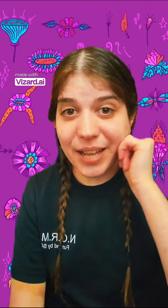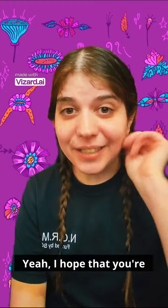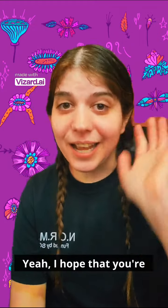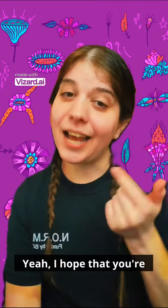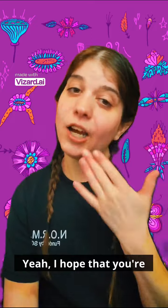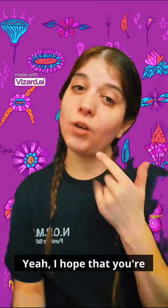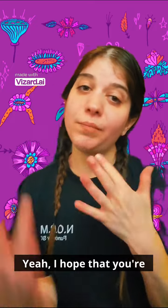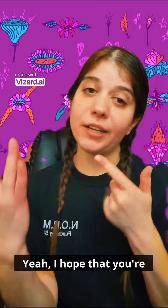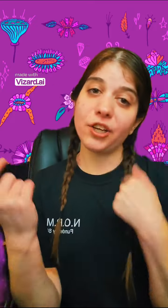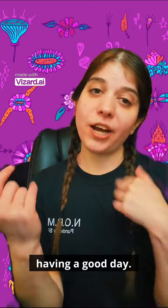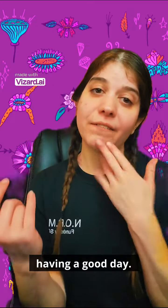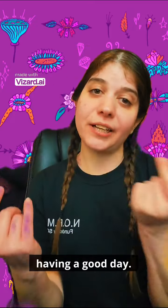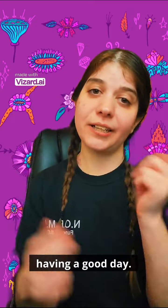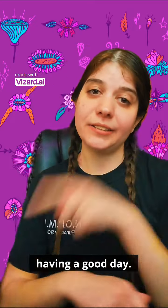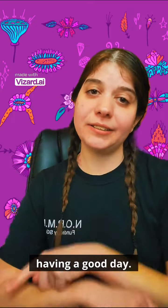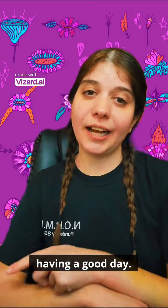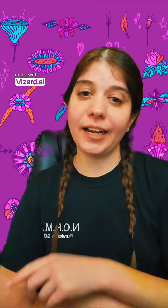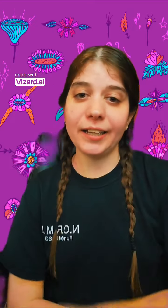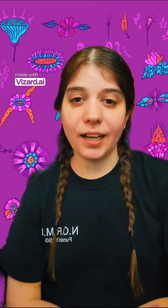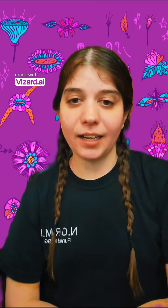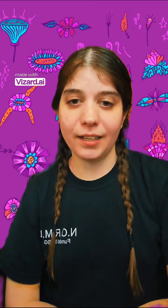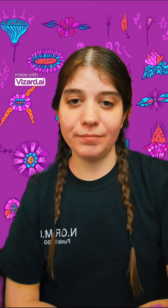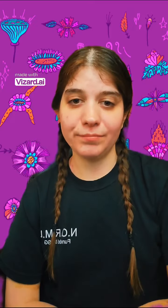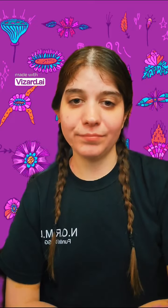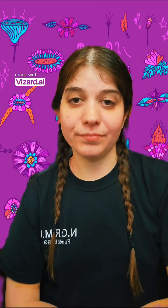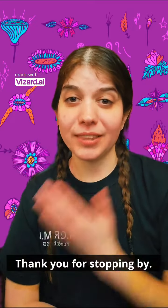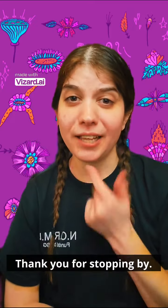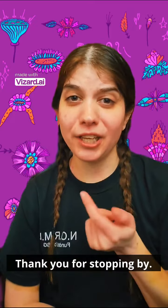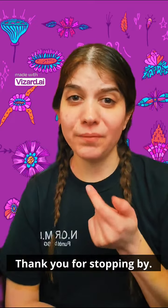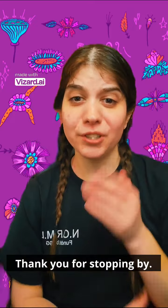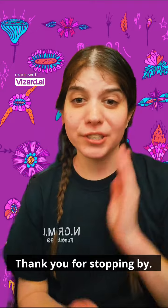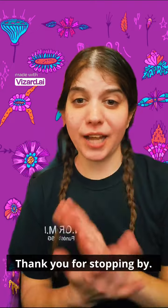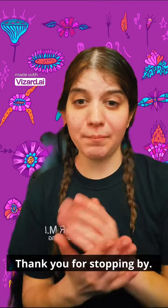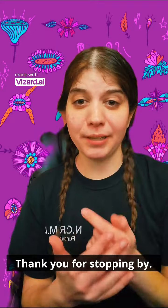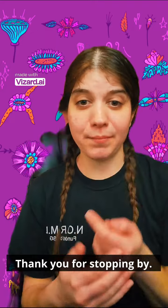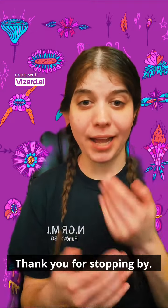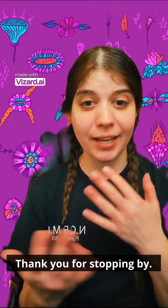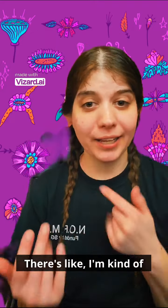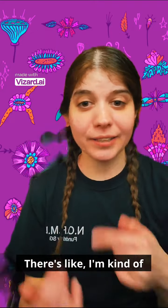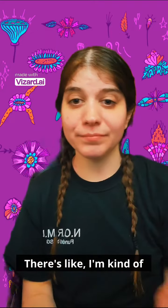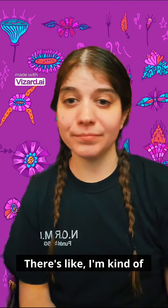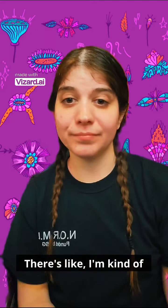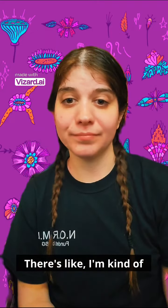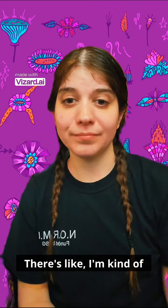Yeah, I hope that you're having a good day. Thank you for stopping by.